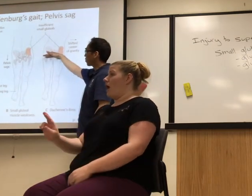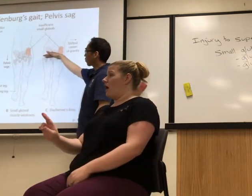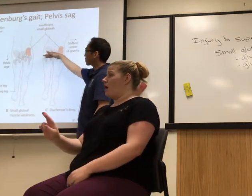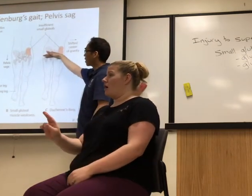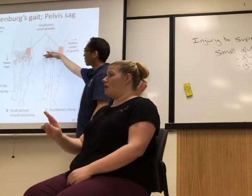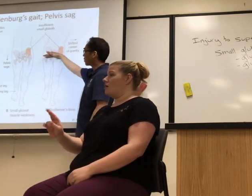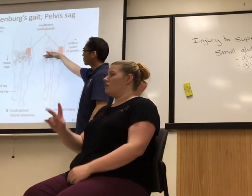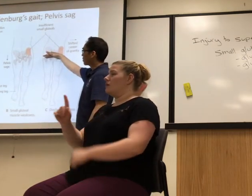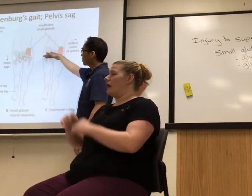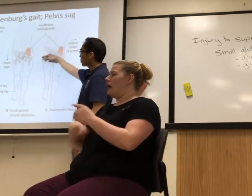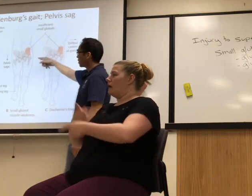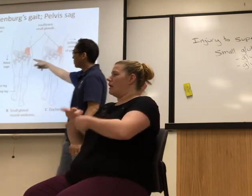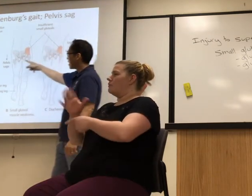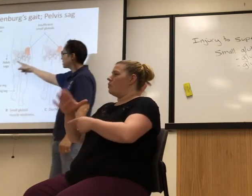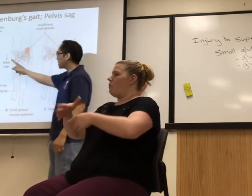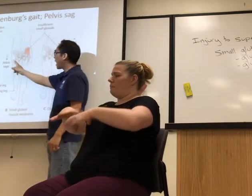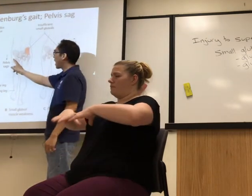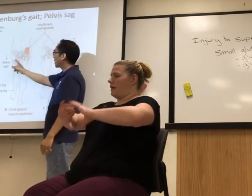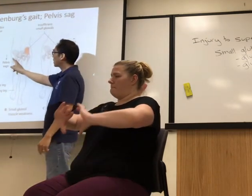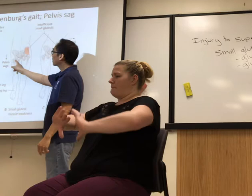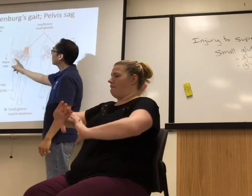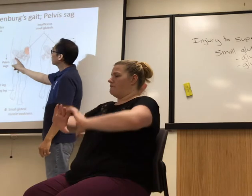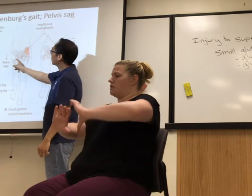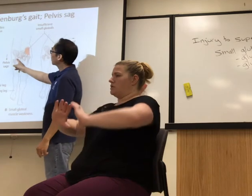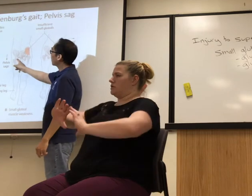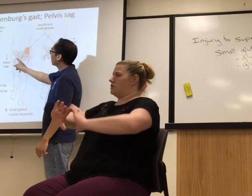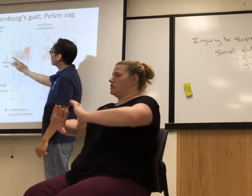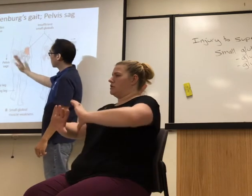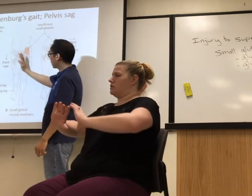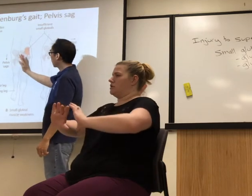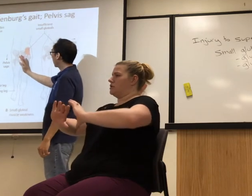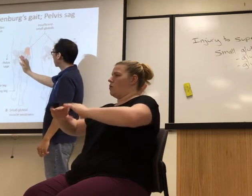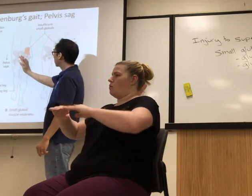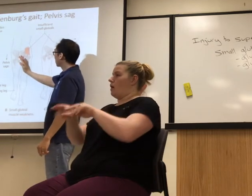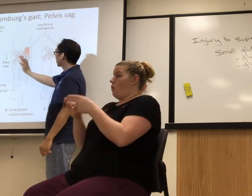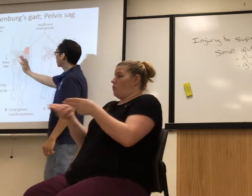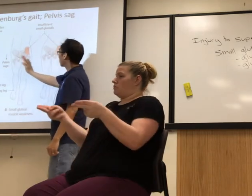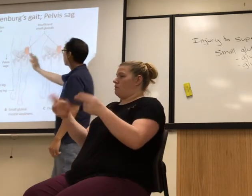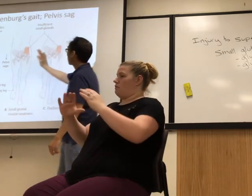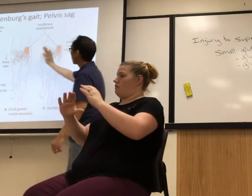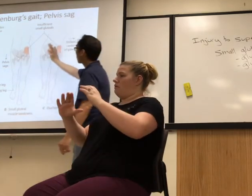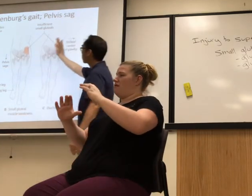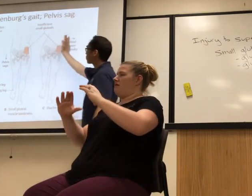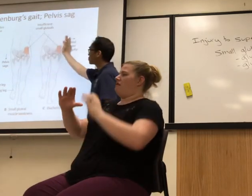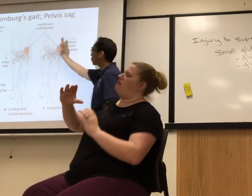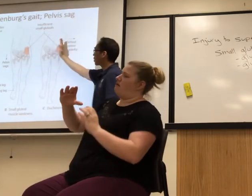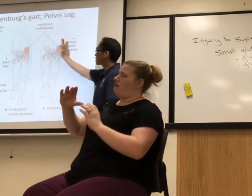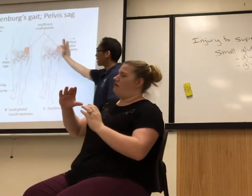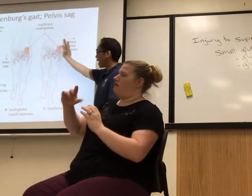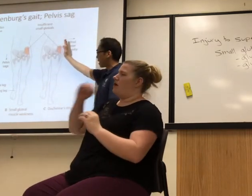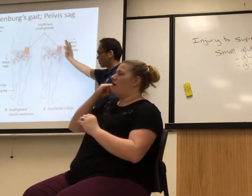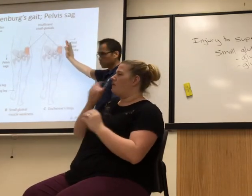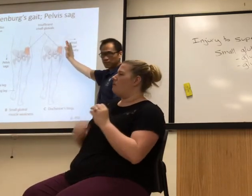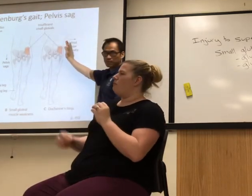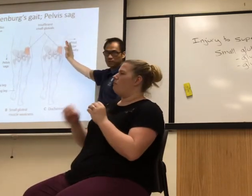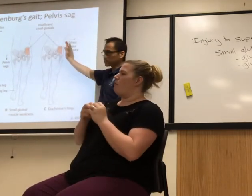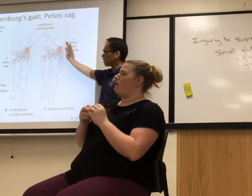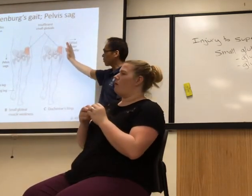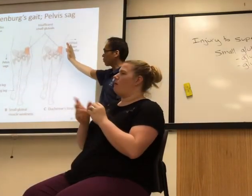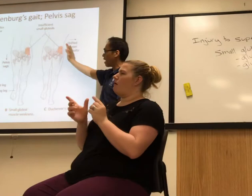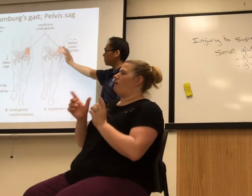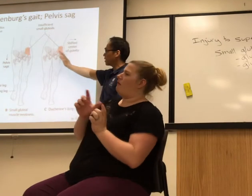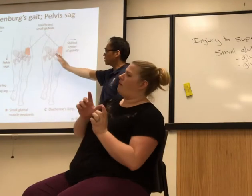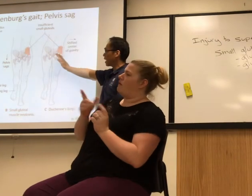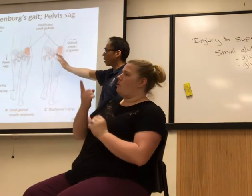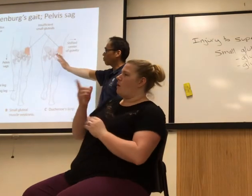pelvis horizontal, so it may sag, okay, if it's the middle one. So if they kind of lurch to one side, they're shifting their